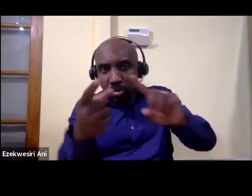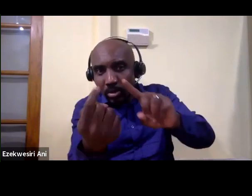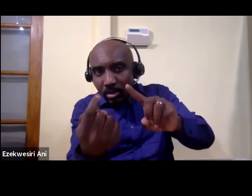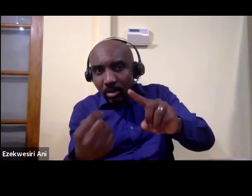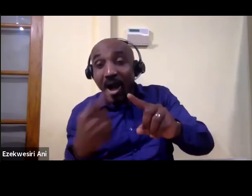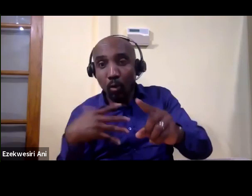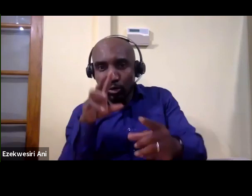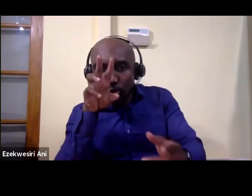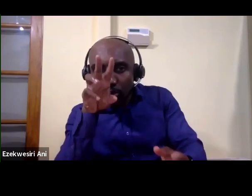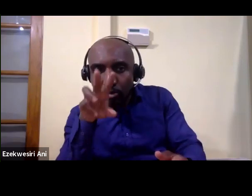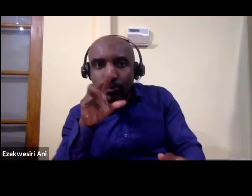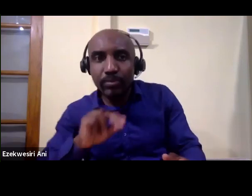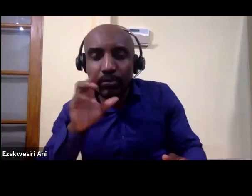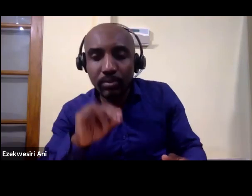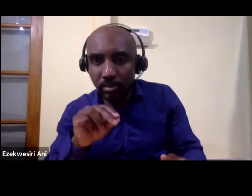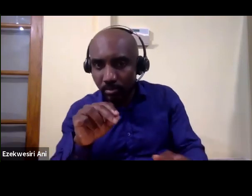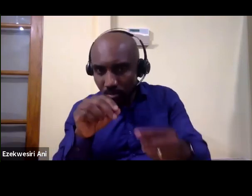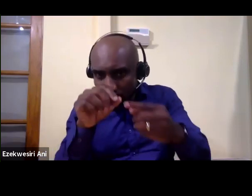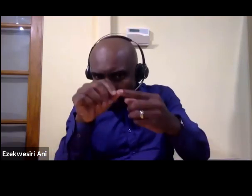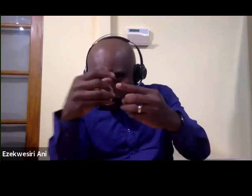viewers. So